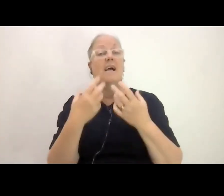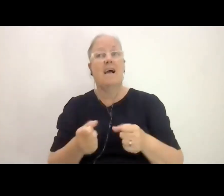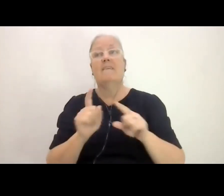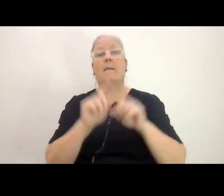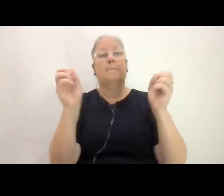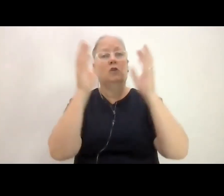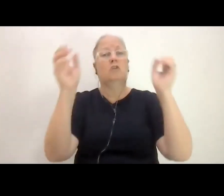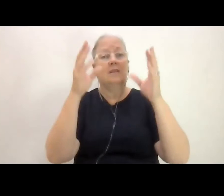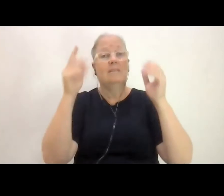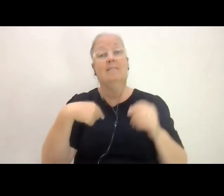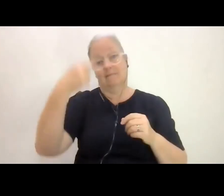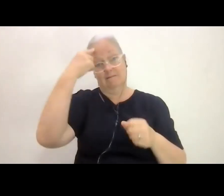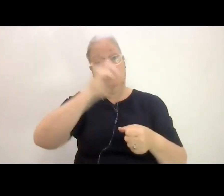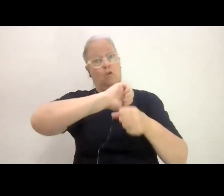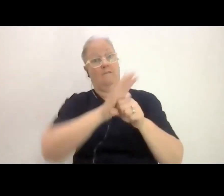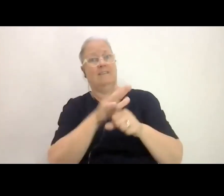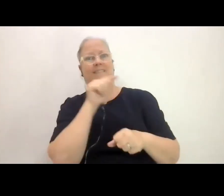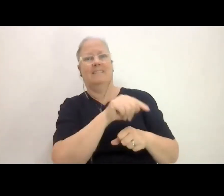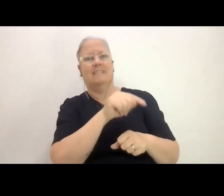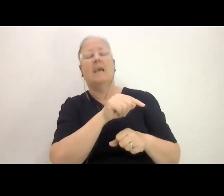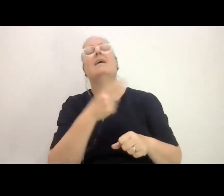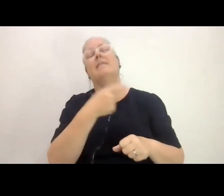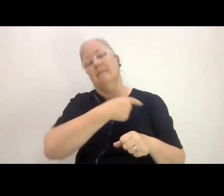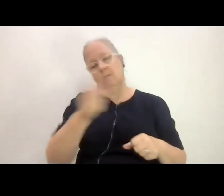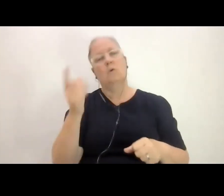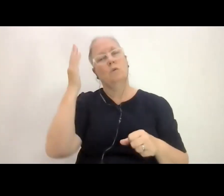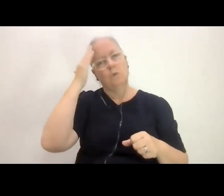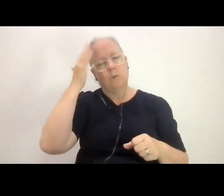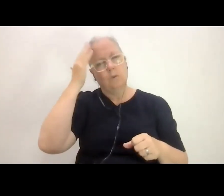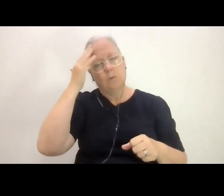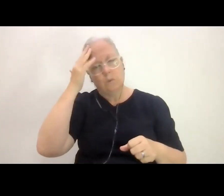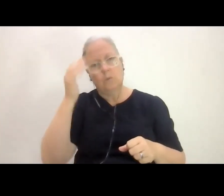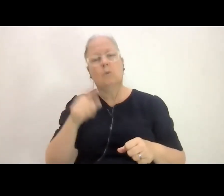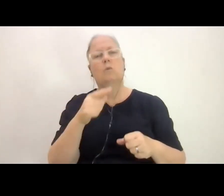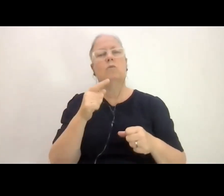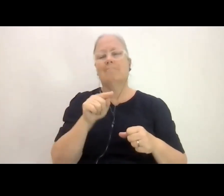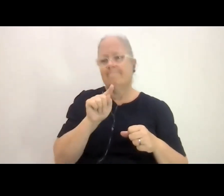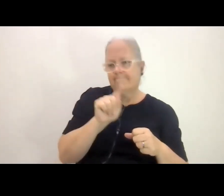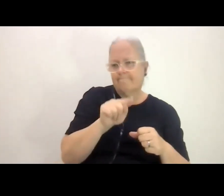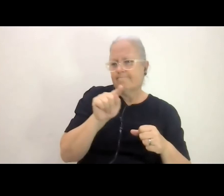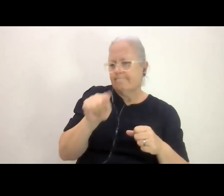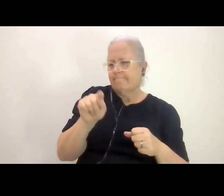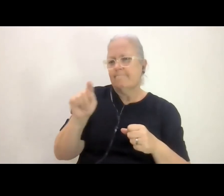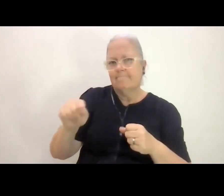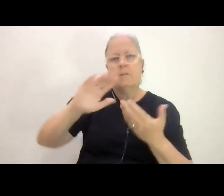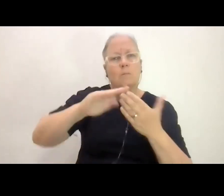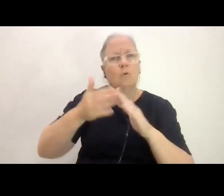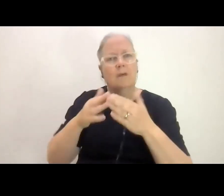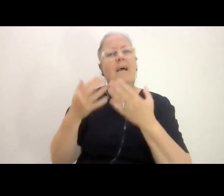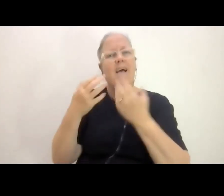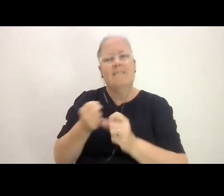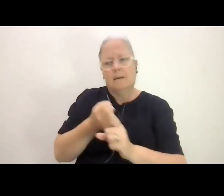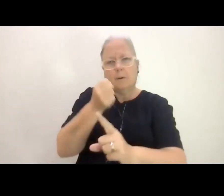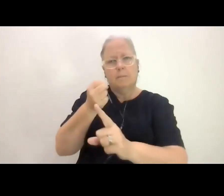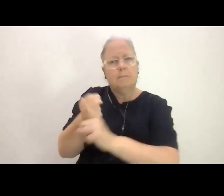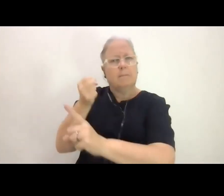especially COVID-19, are painfully aware of how certain communities are disproportionately affected by and made more vulnerable